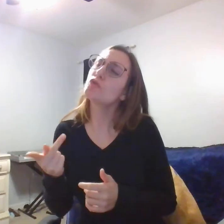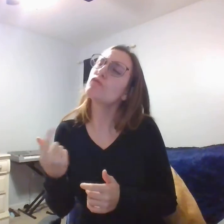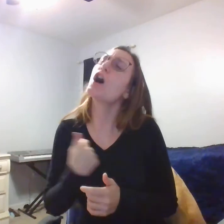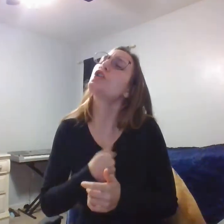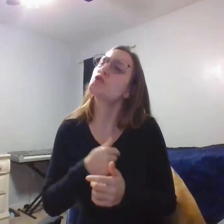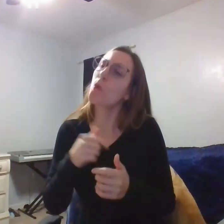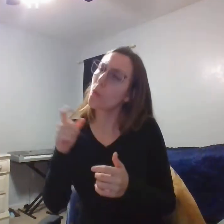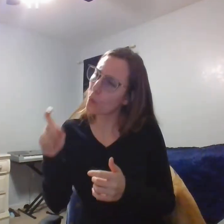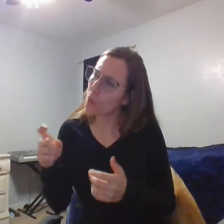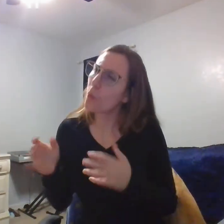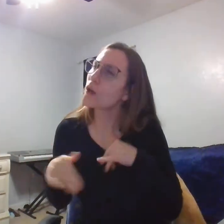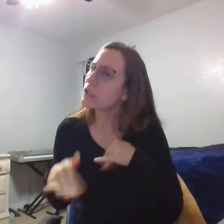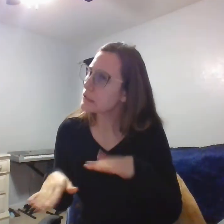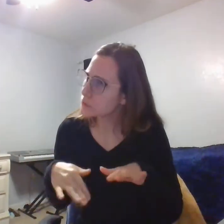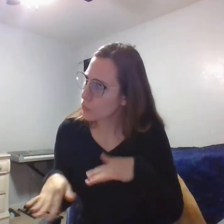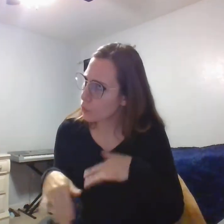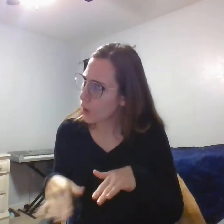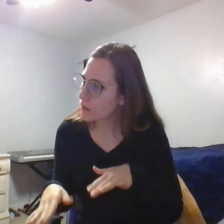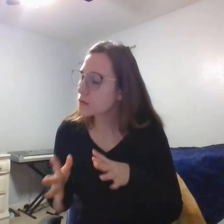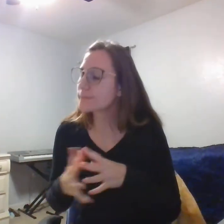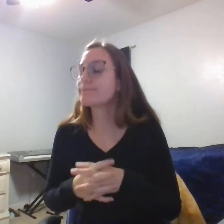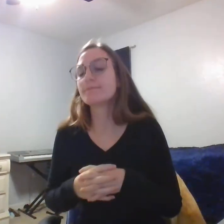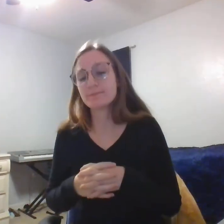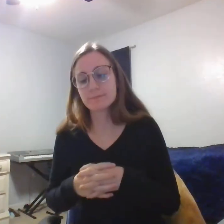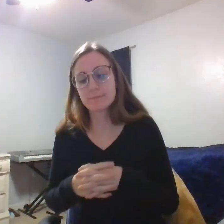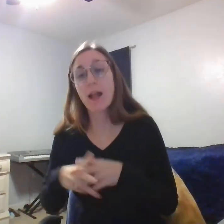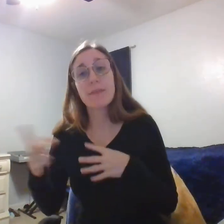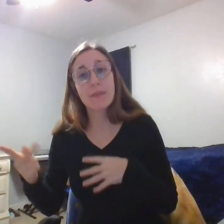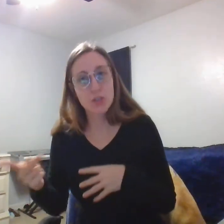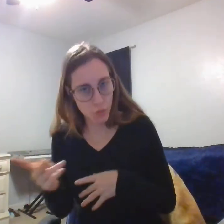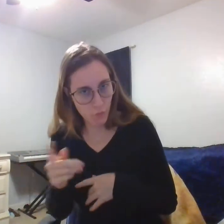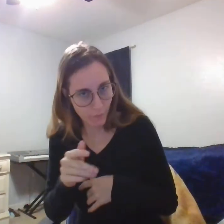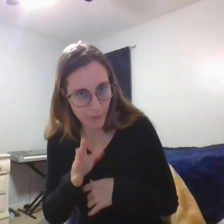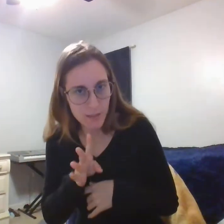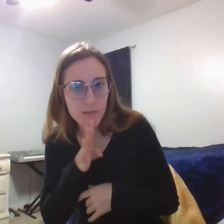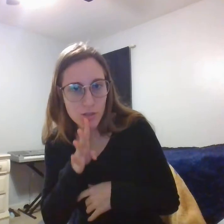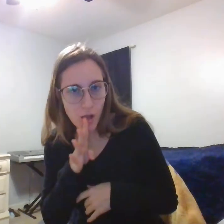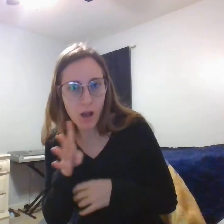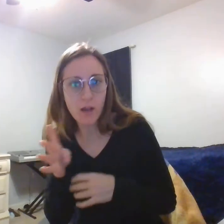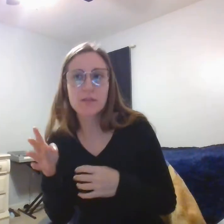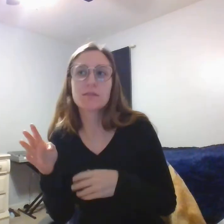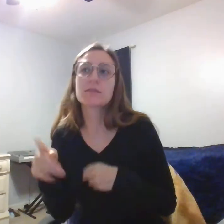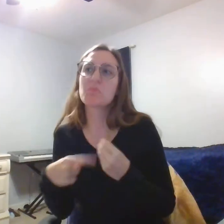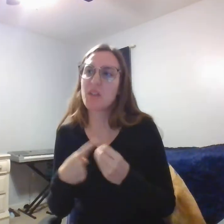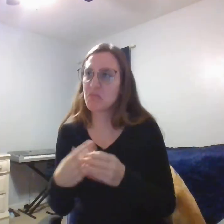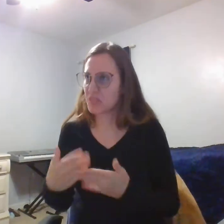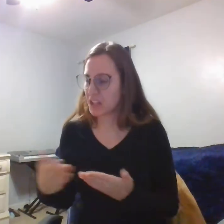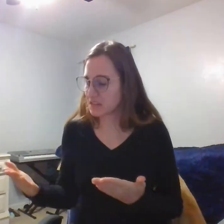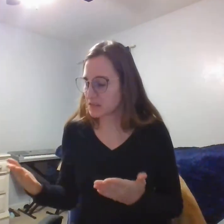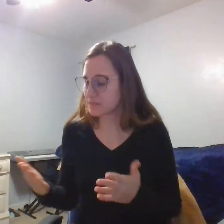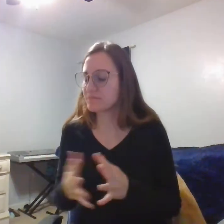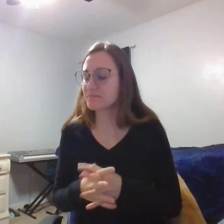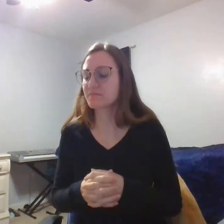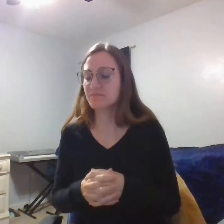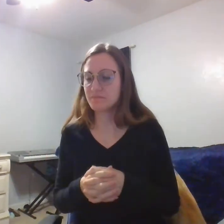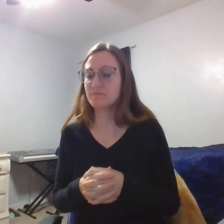then we just, like, talked about it, stuff like that. I'm like, well, I guess I need to,